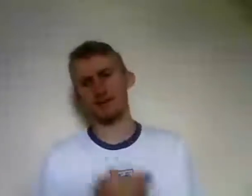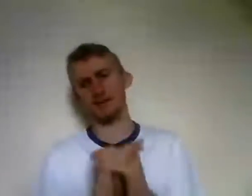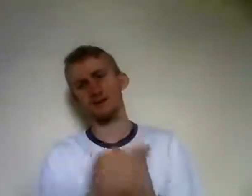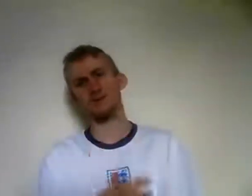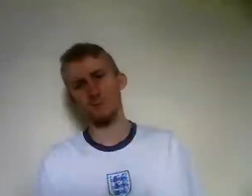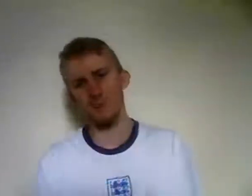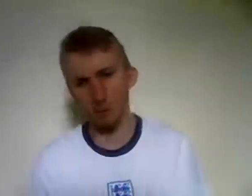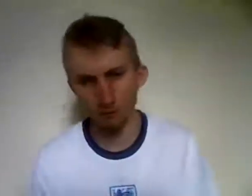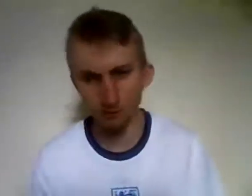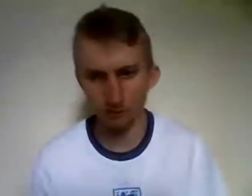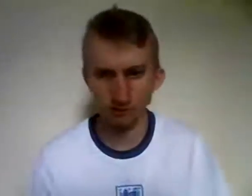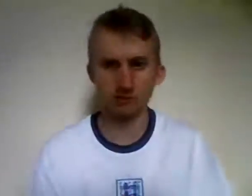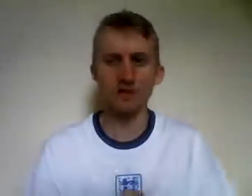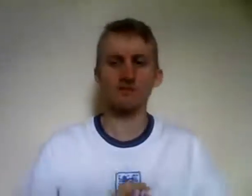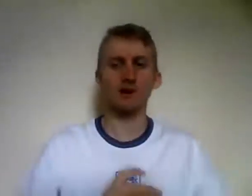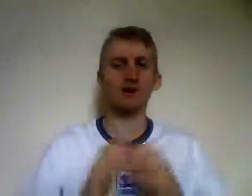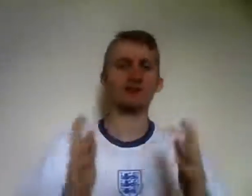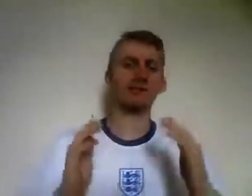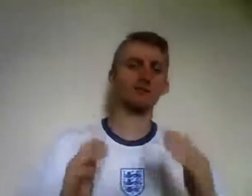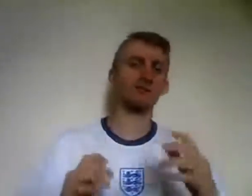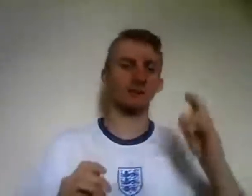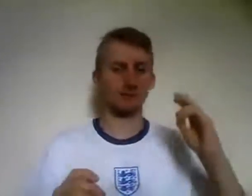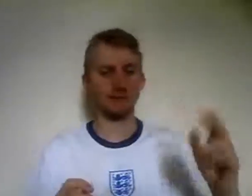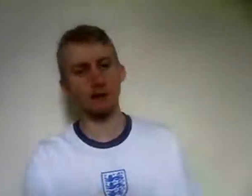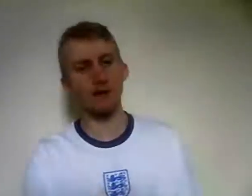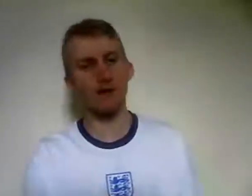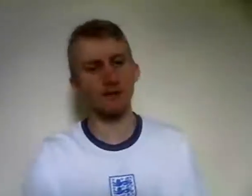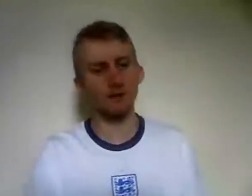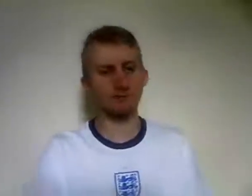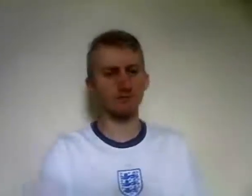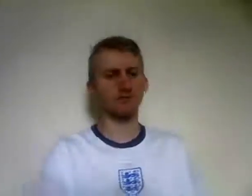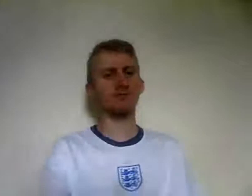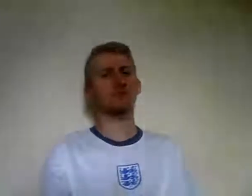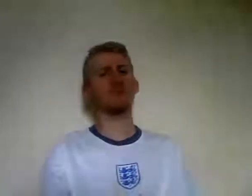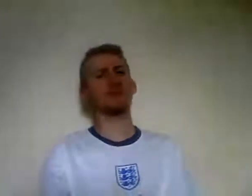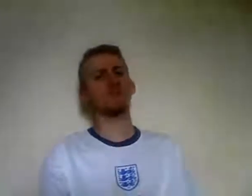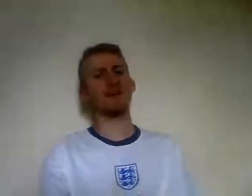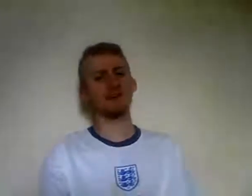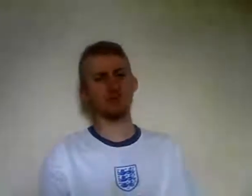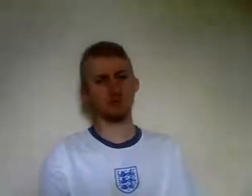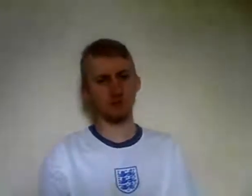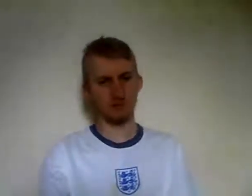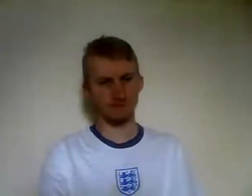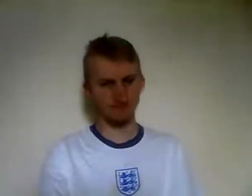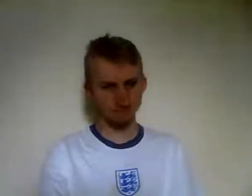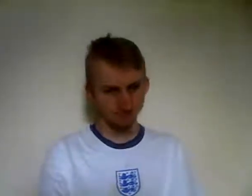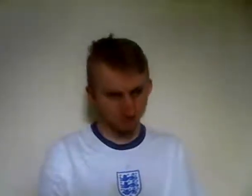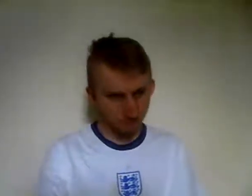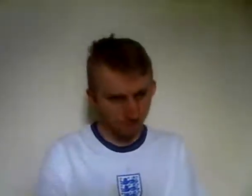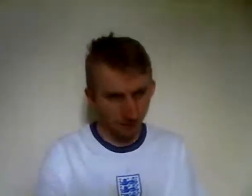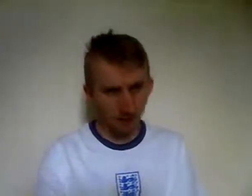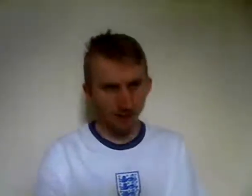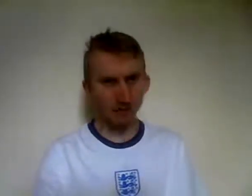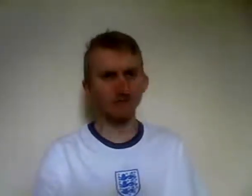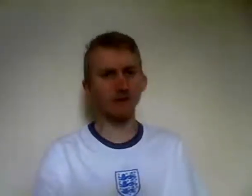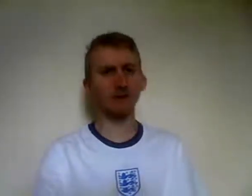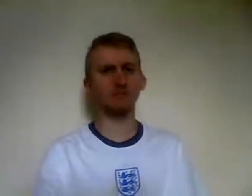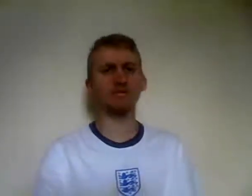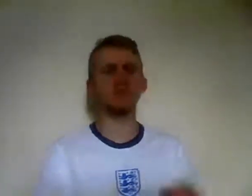playing in the Football Conference, the highest level of non-league football, and that was for the first time in their history. A